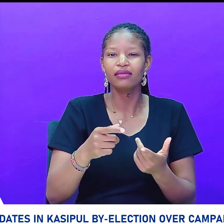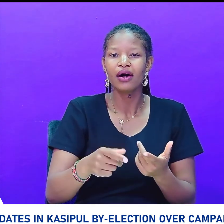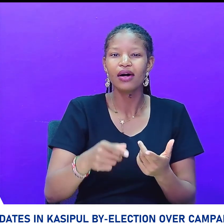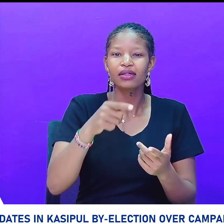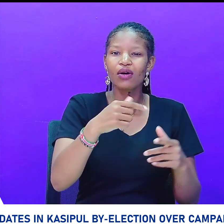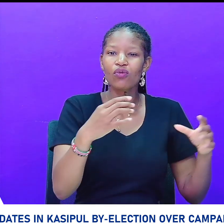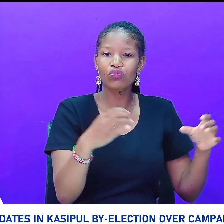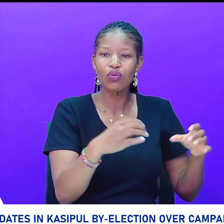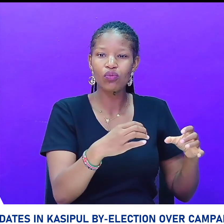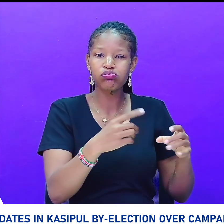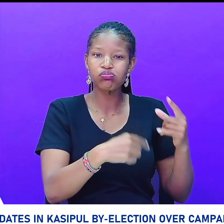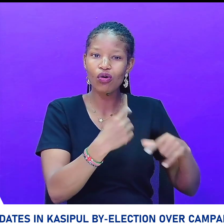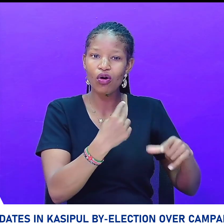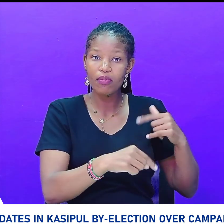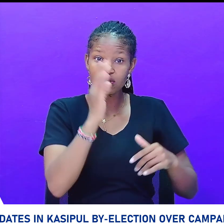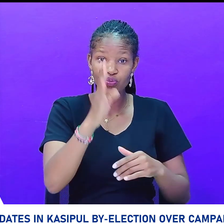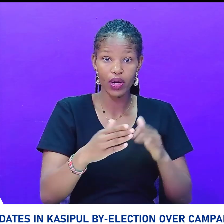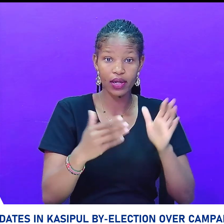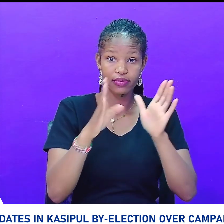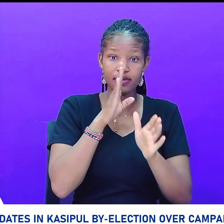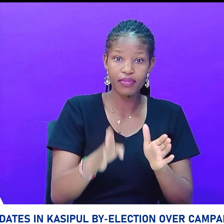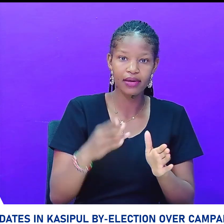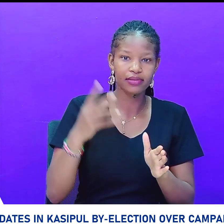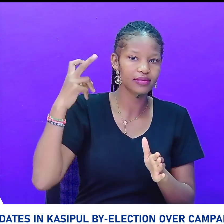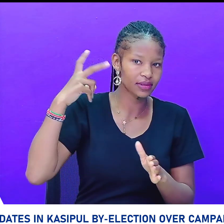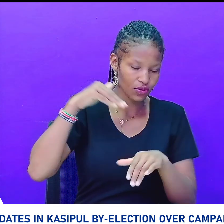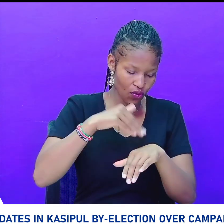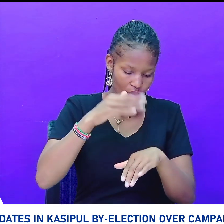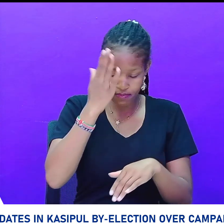begin hearings on Monday.